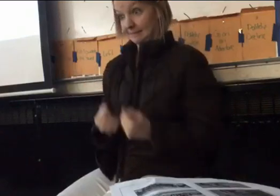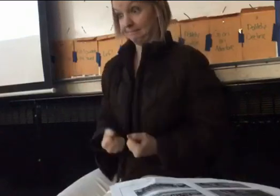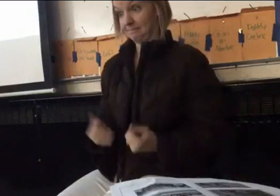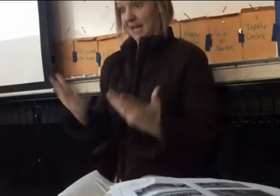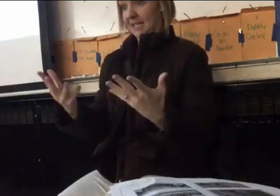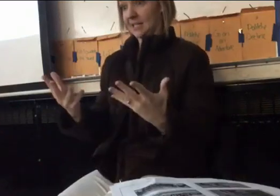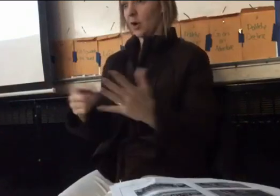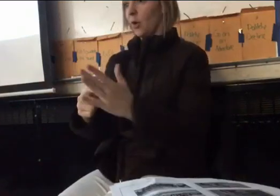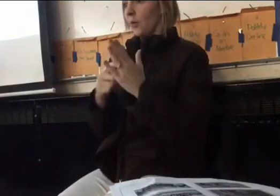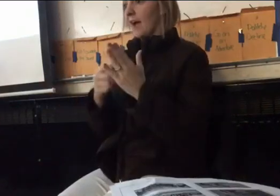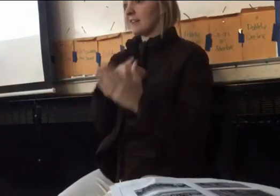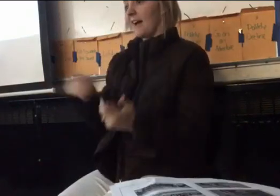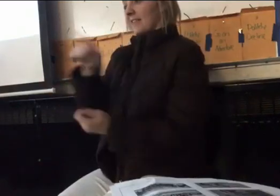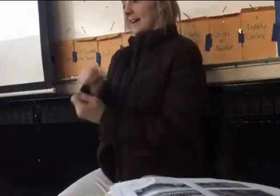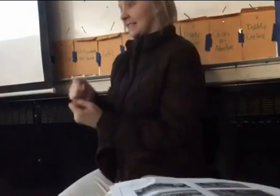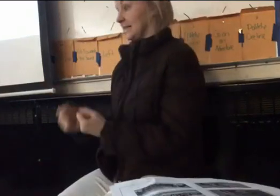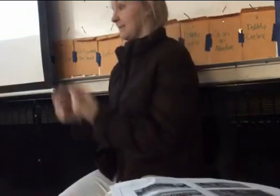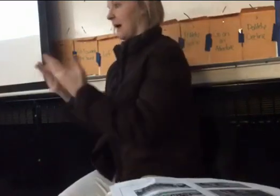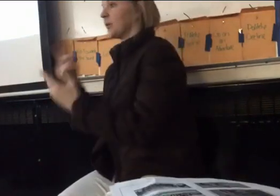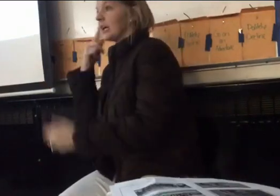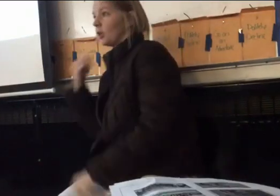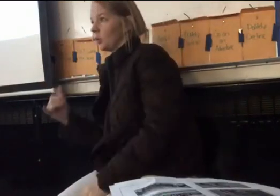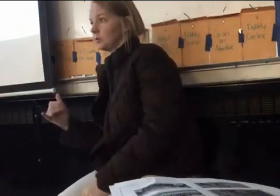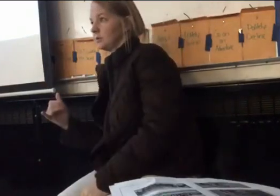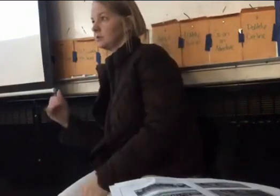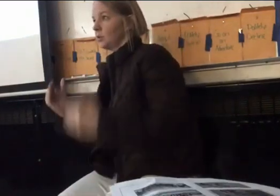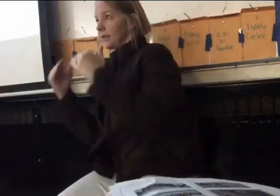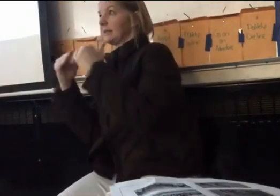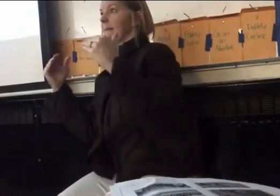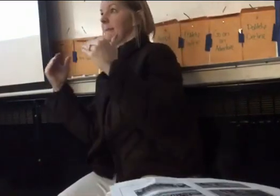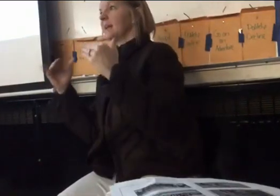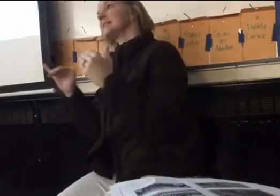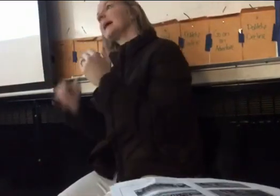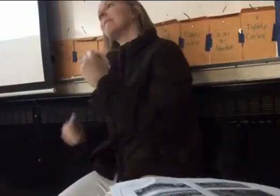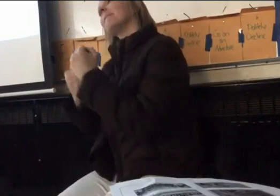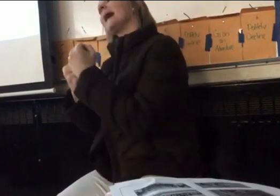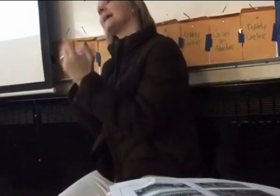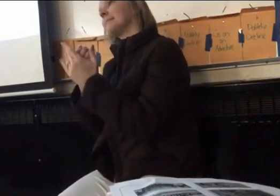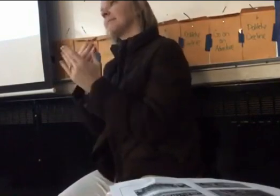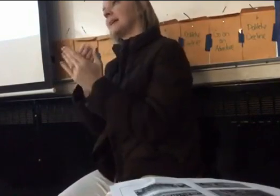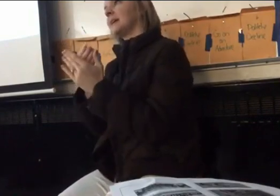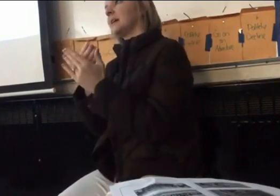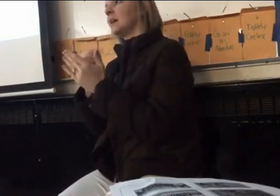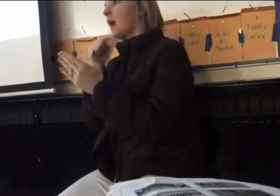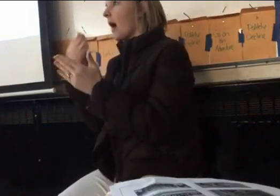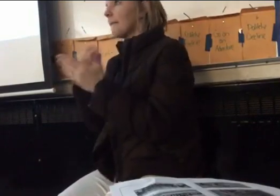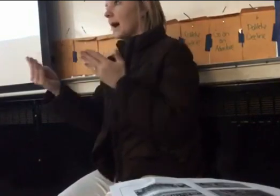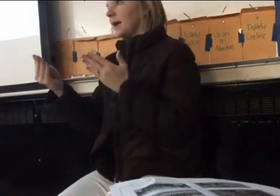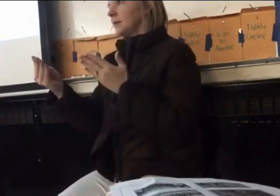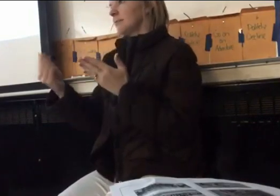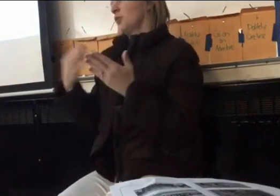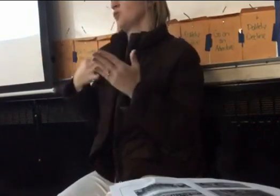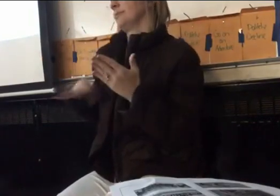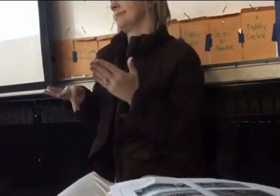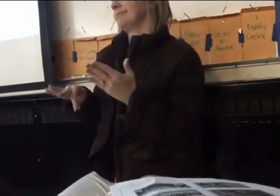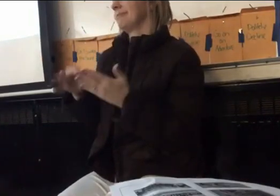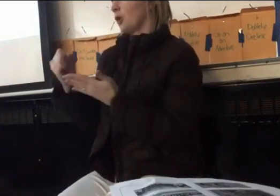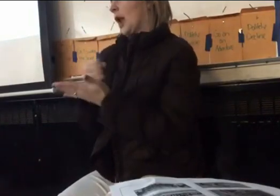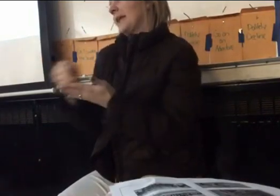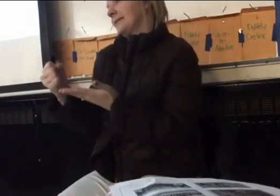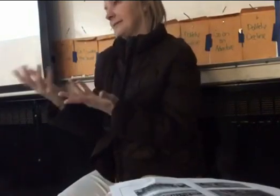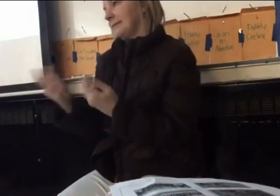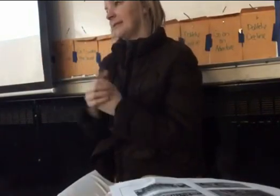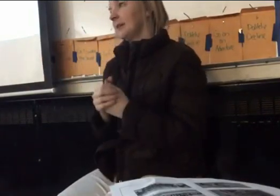to have that exact amount in gold. It's the idea of basically backing your money and not buying things on credit. Well, here's the thing about